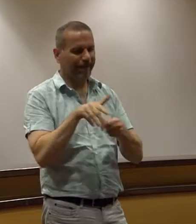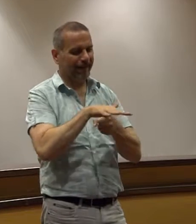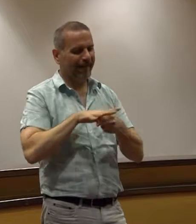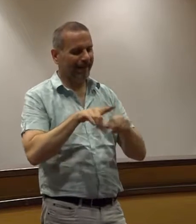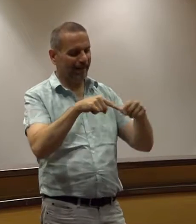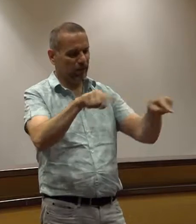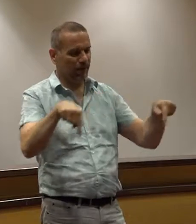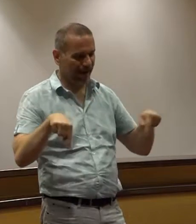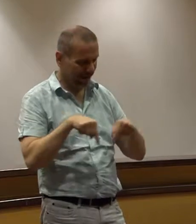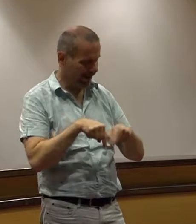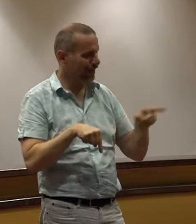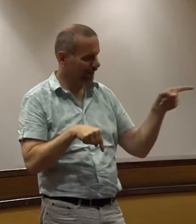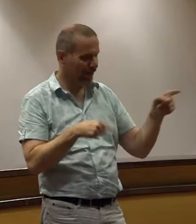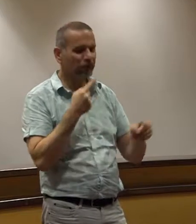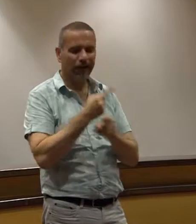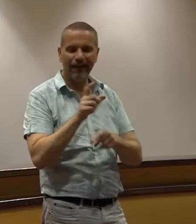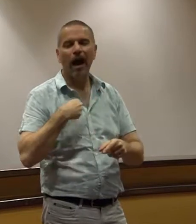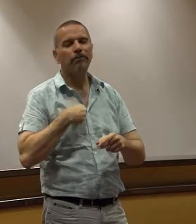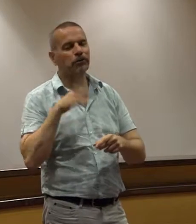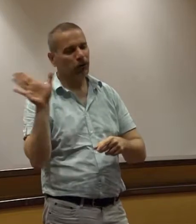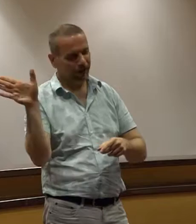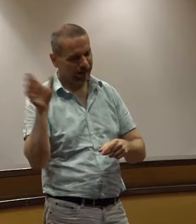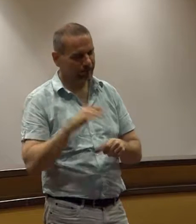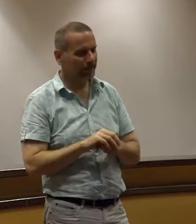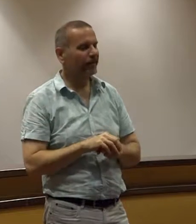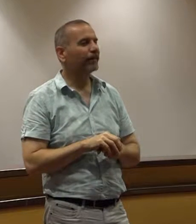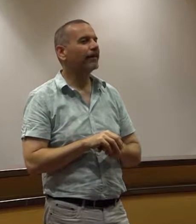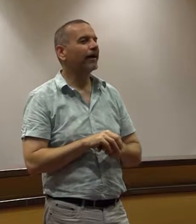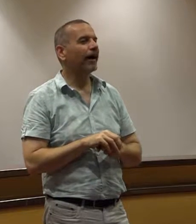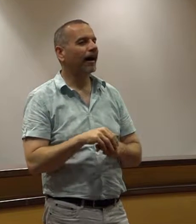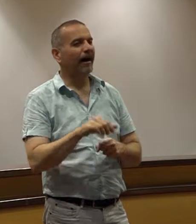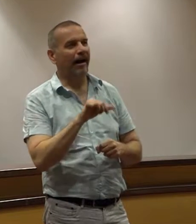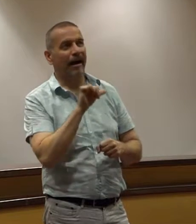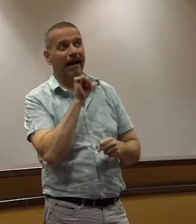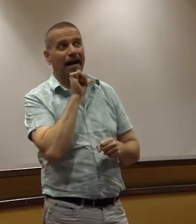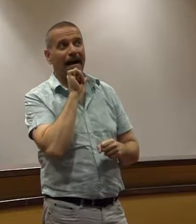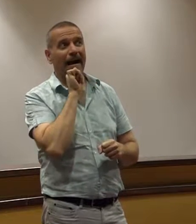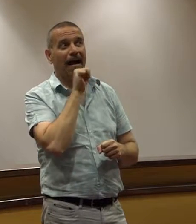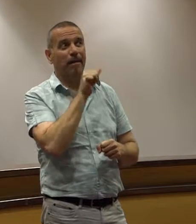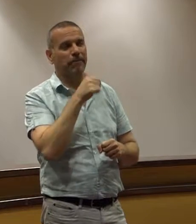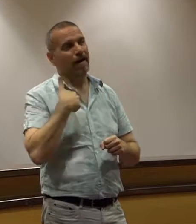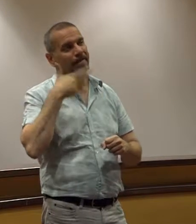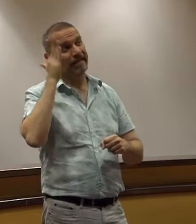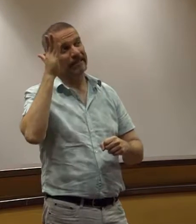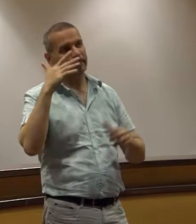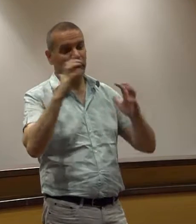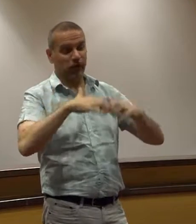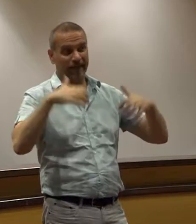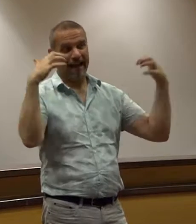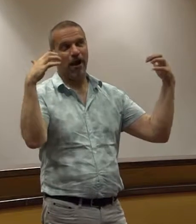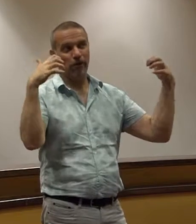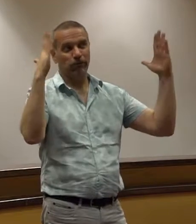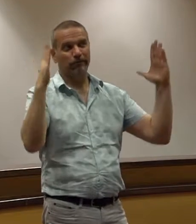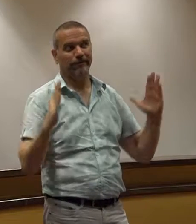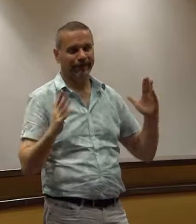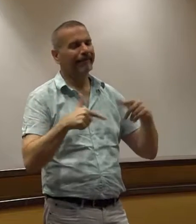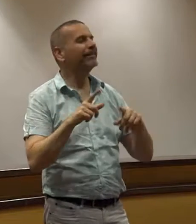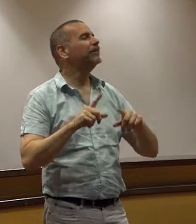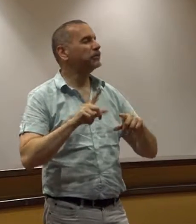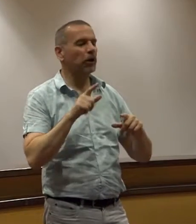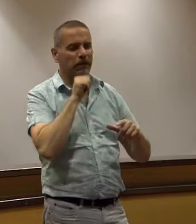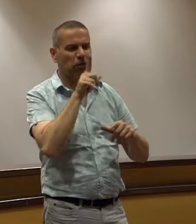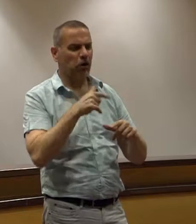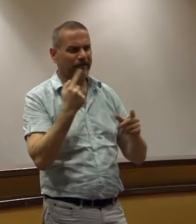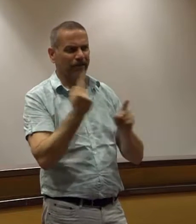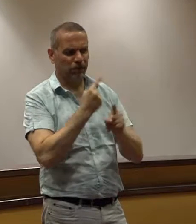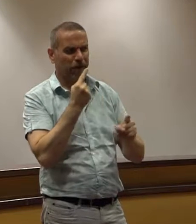that's right. Yeah, I'm sorry. I'm not the Speaker of the House, so I don't always get all the